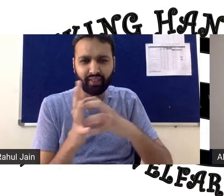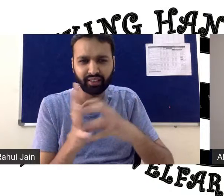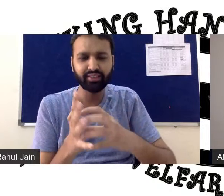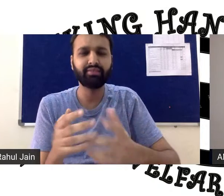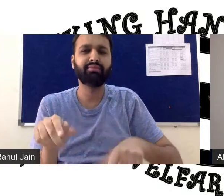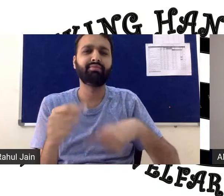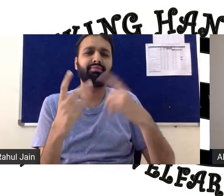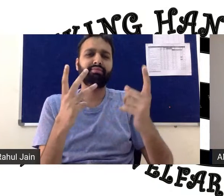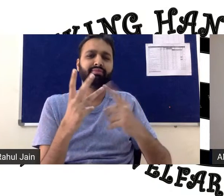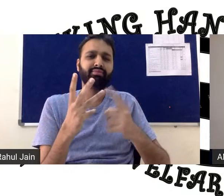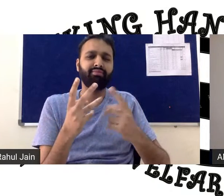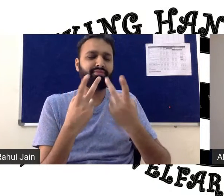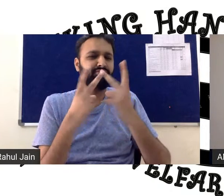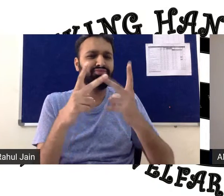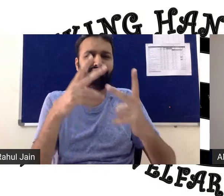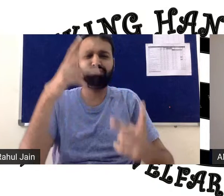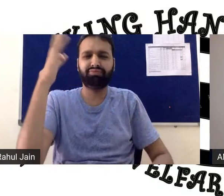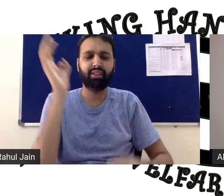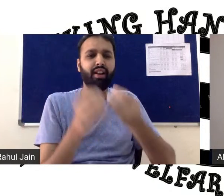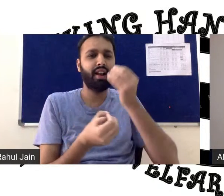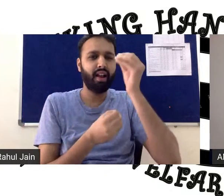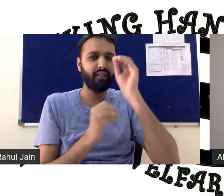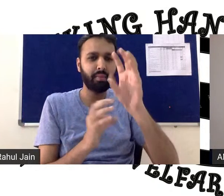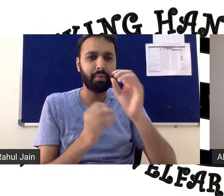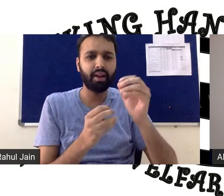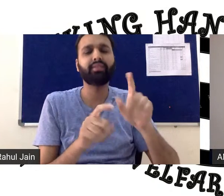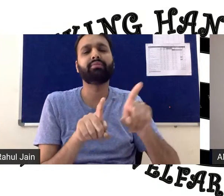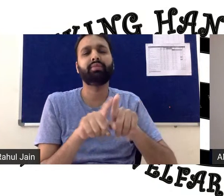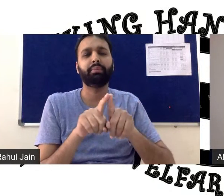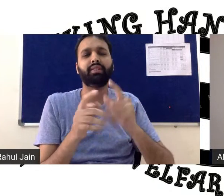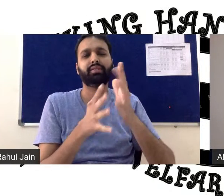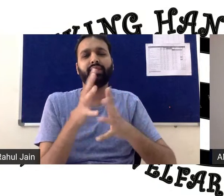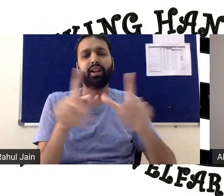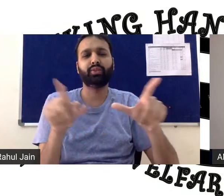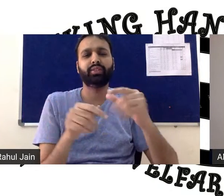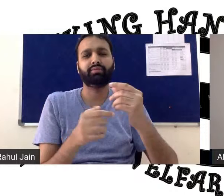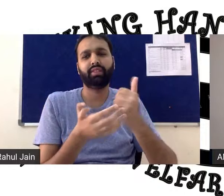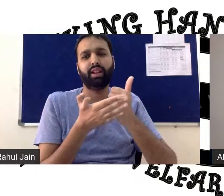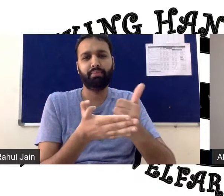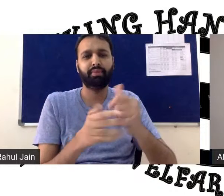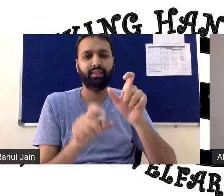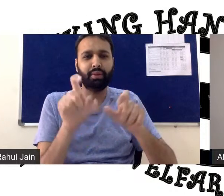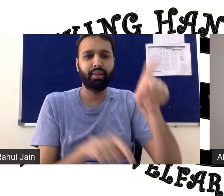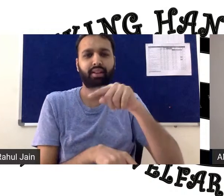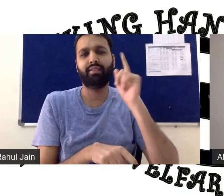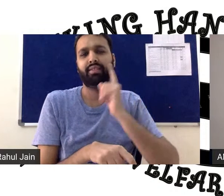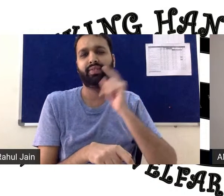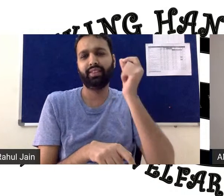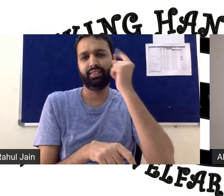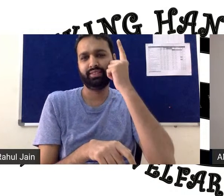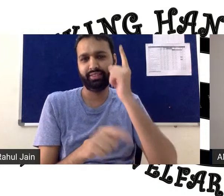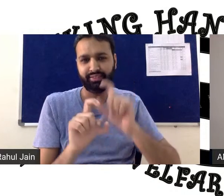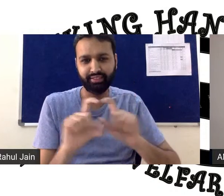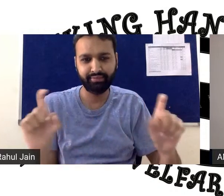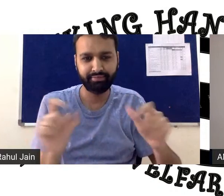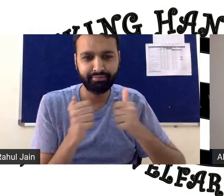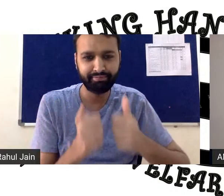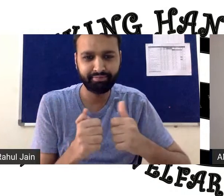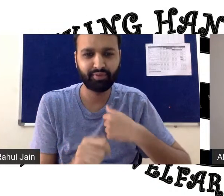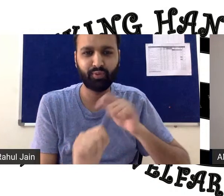a lot of educational resources. We make advertisements, commercials.